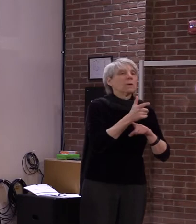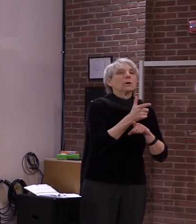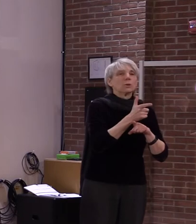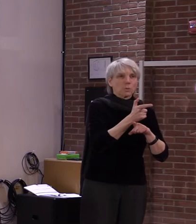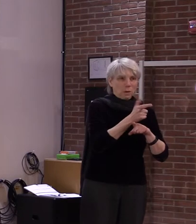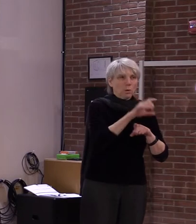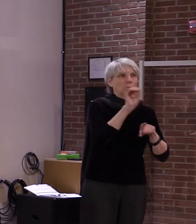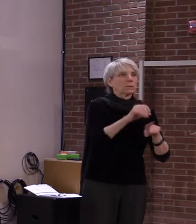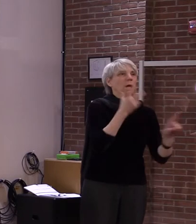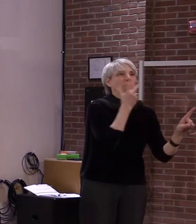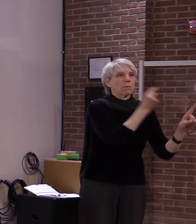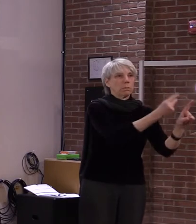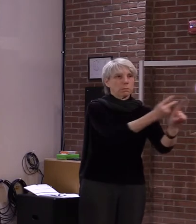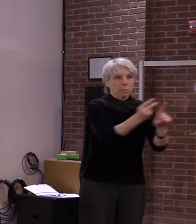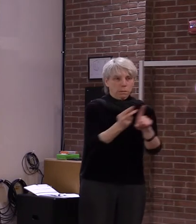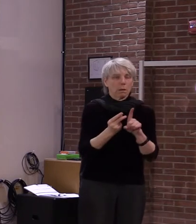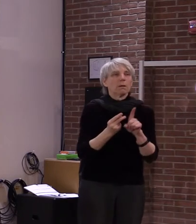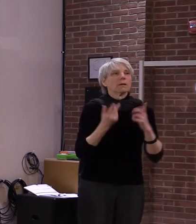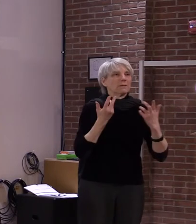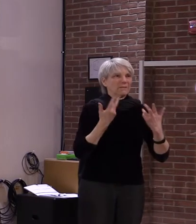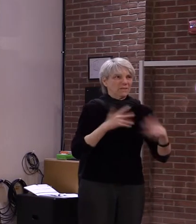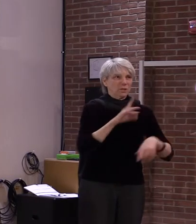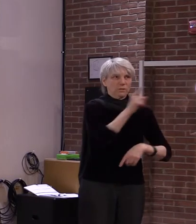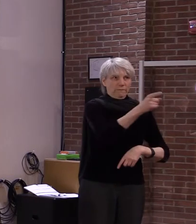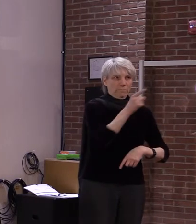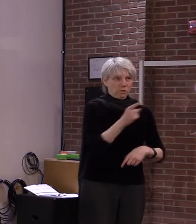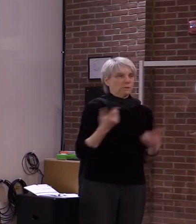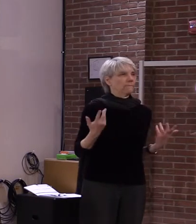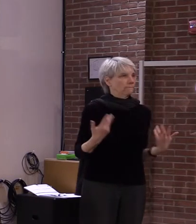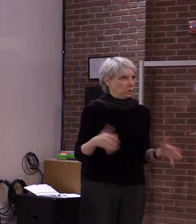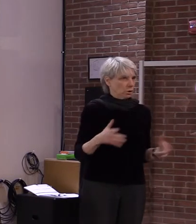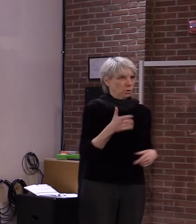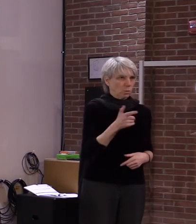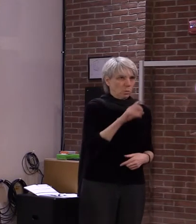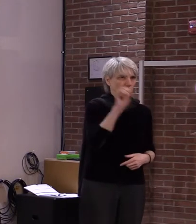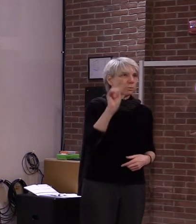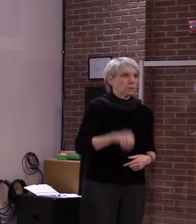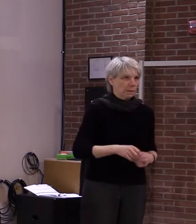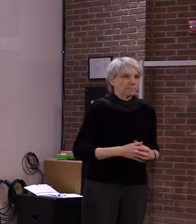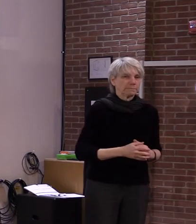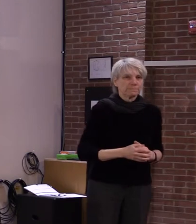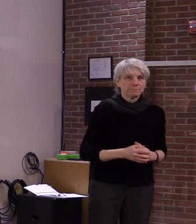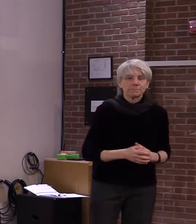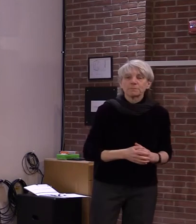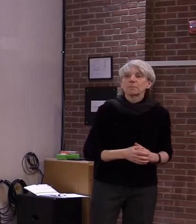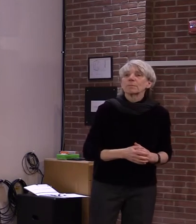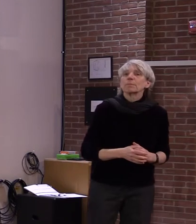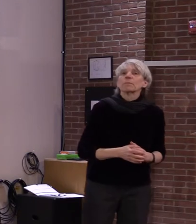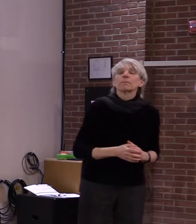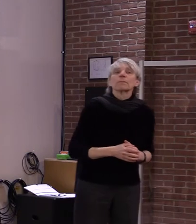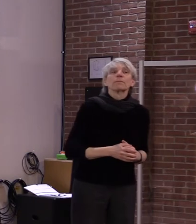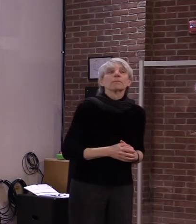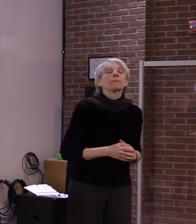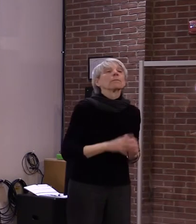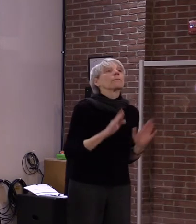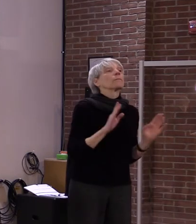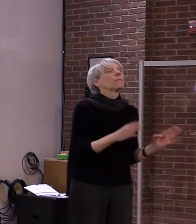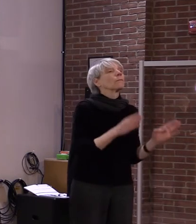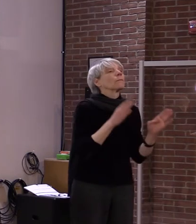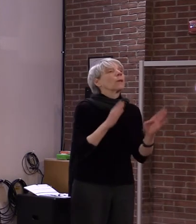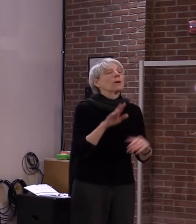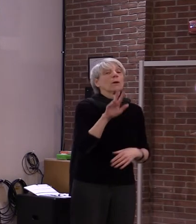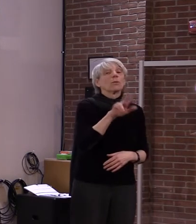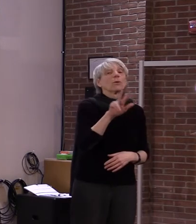and above age group have received their first dose of coven 19 vaccine and 33